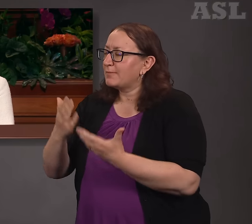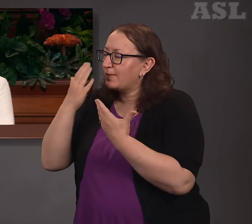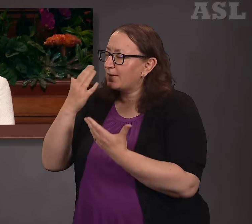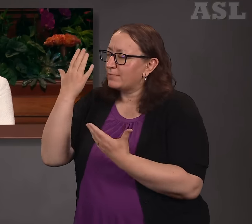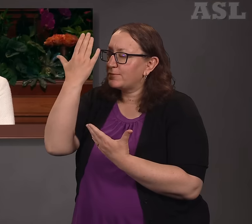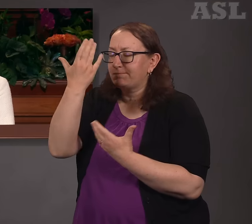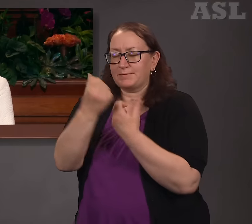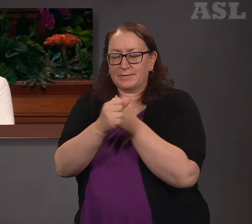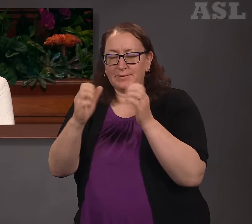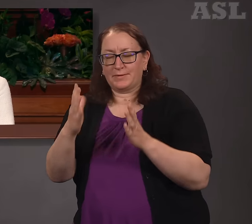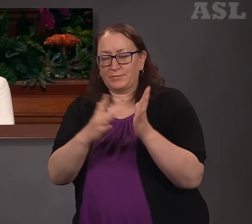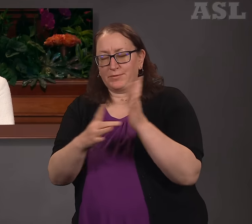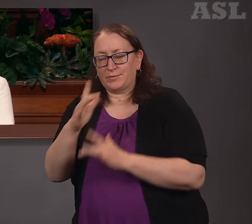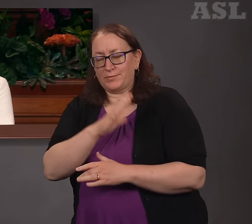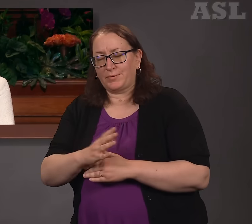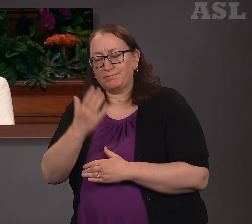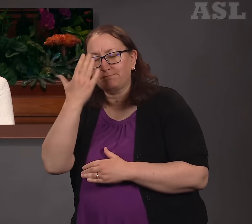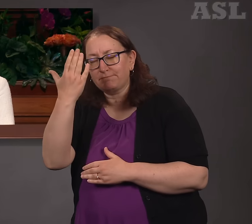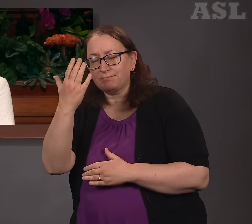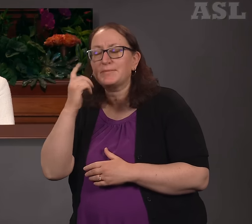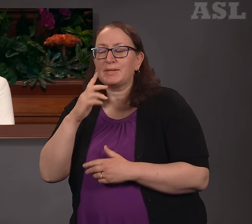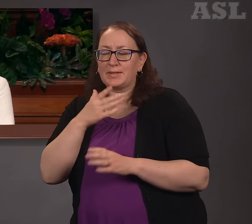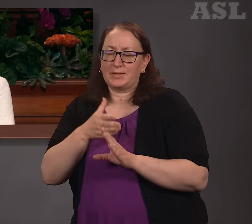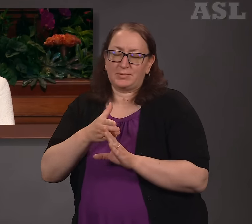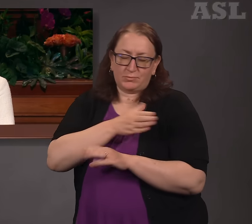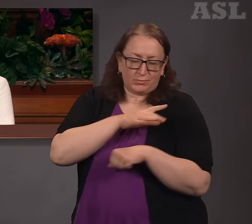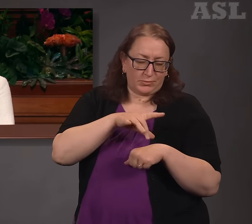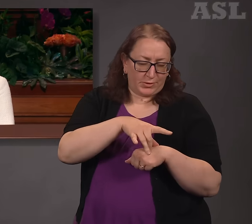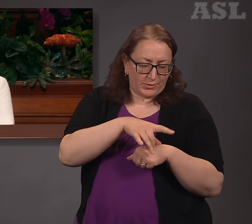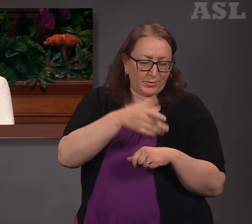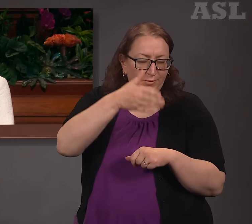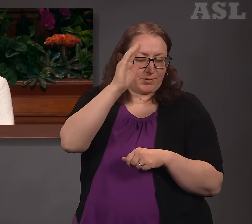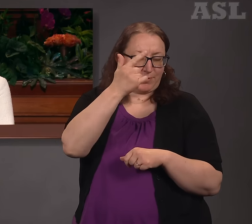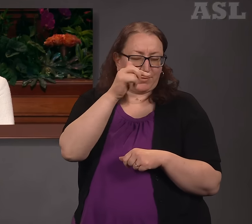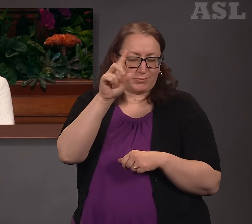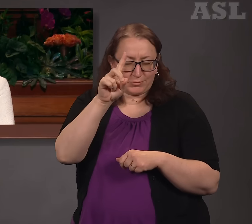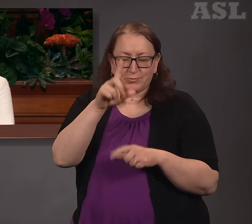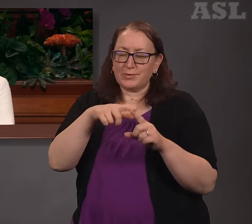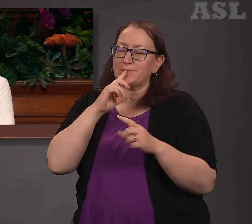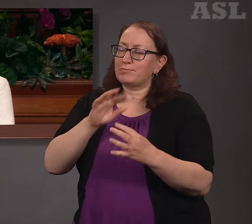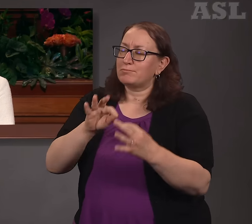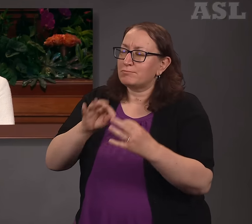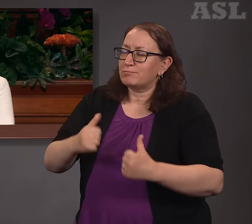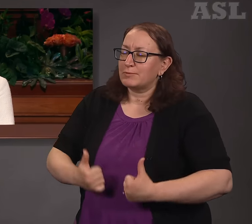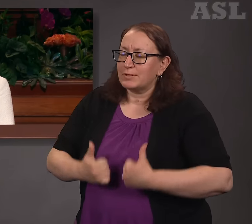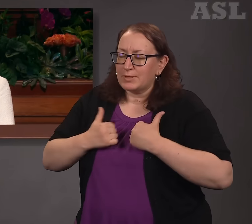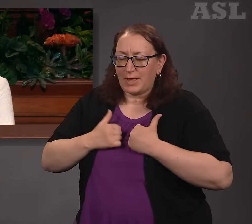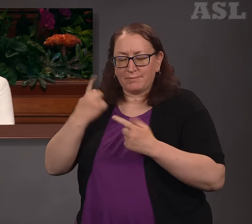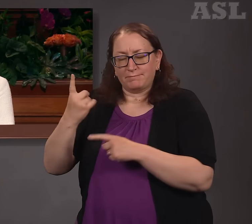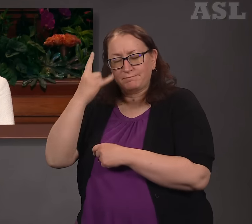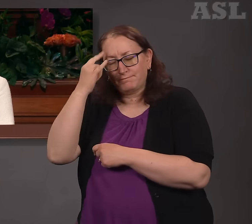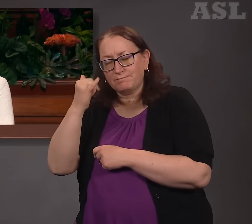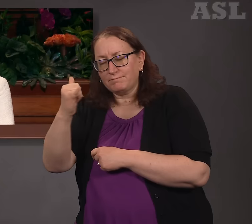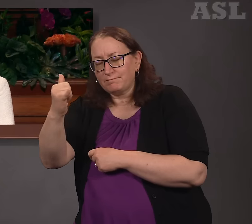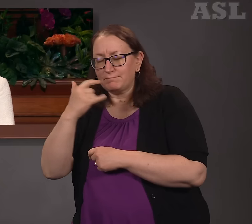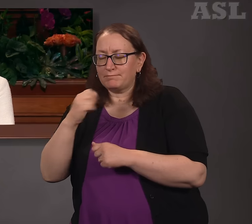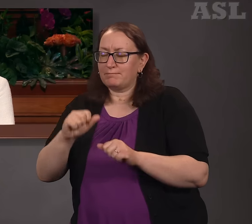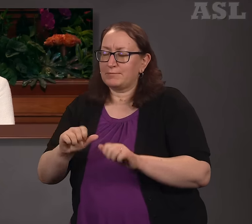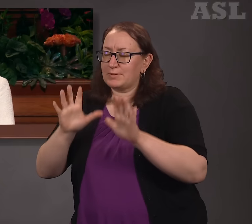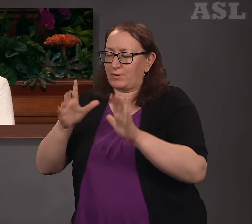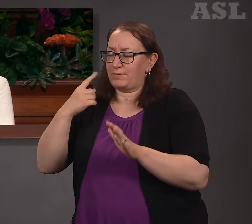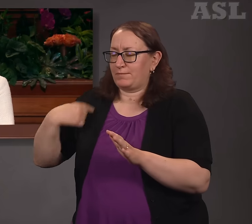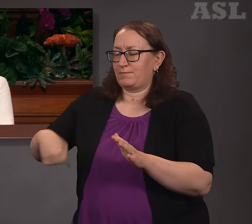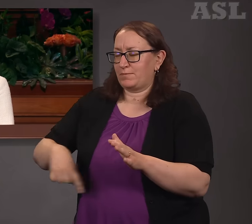Savior, Jesus Christ, for His premortal Godhood, His perfect life, and His infinite and eternal